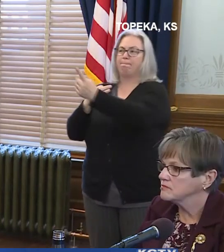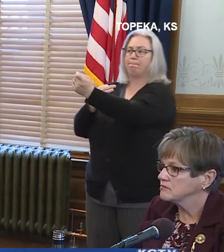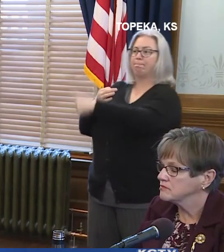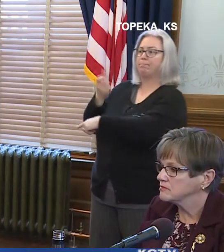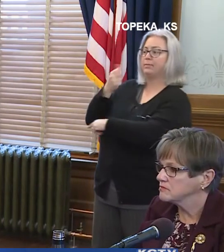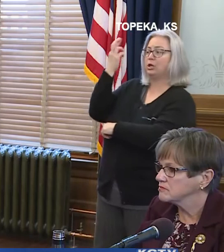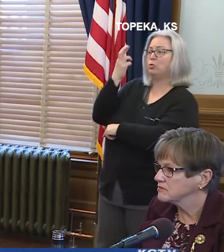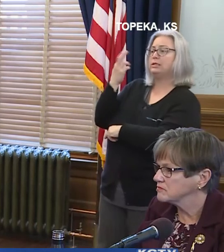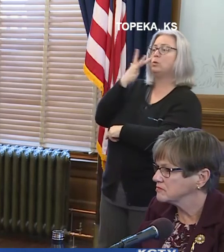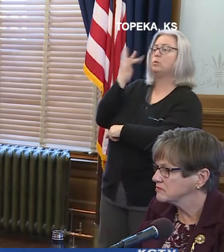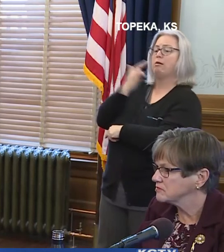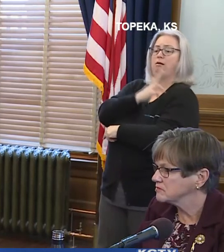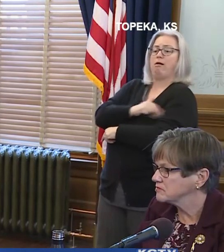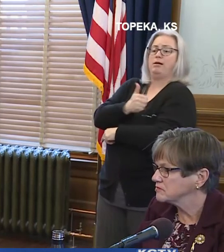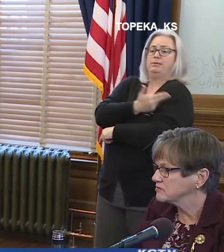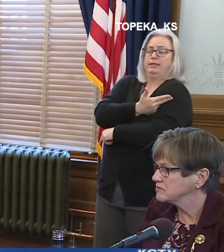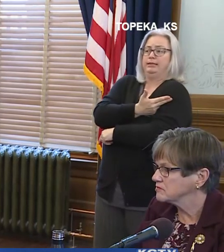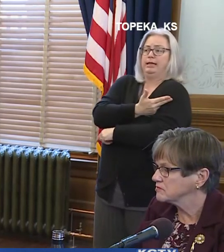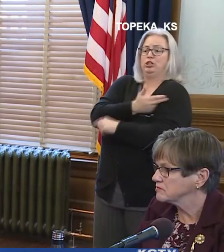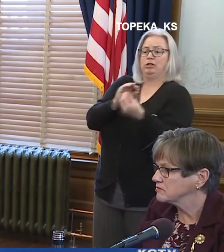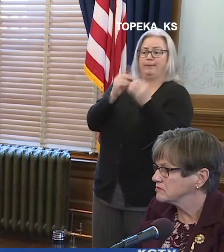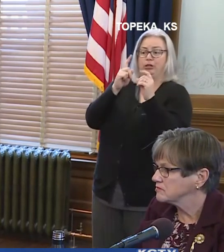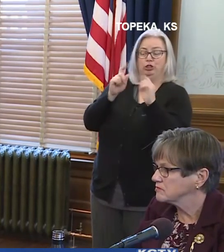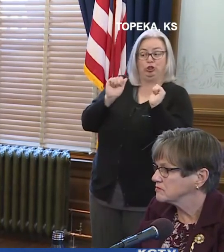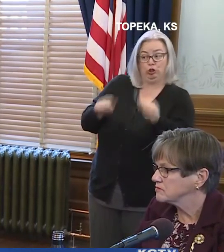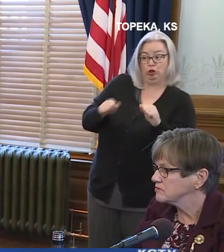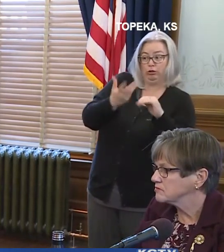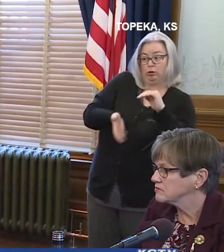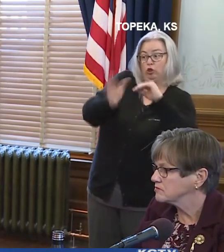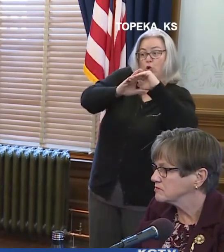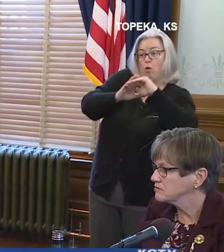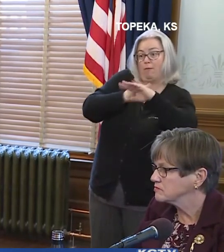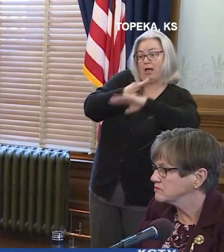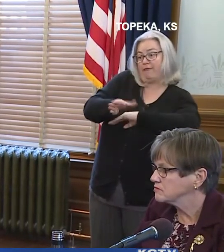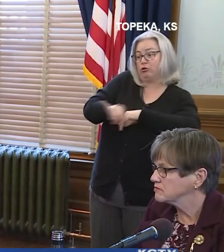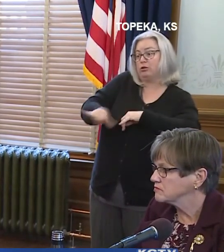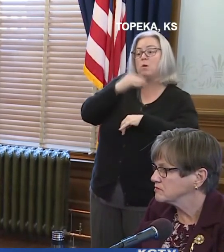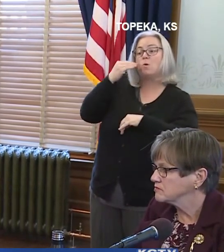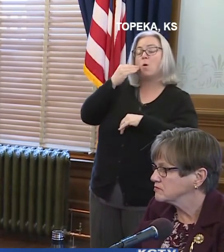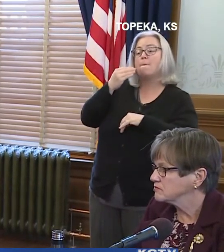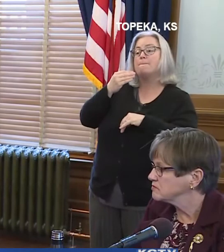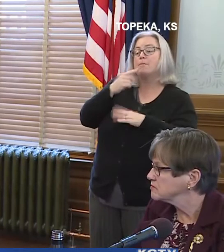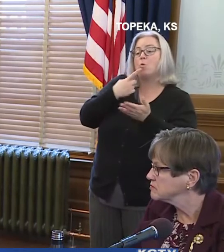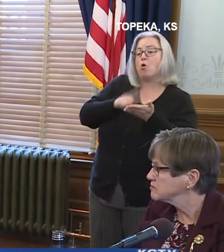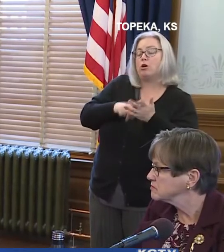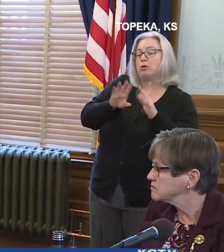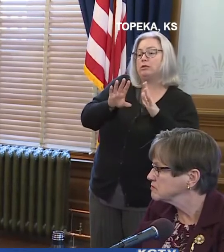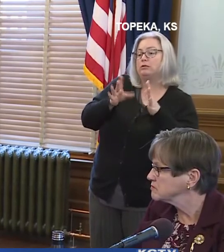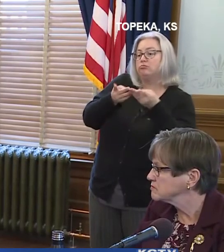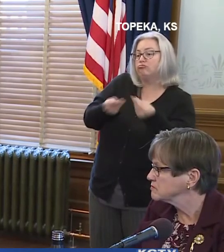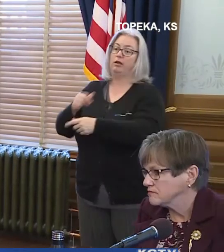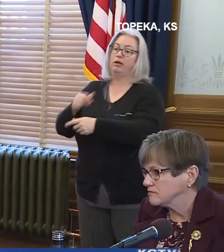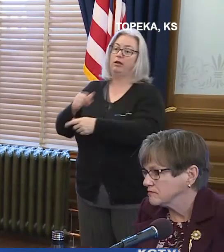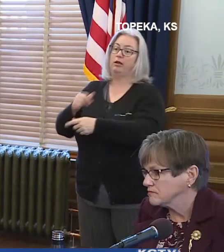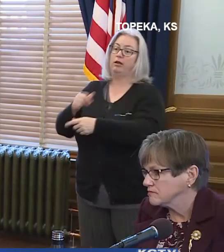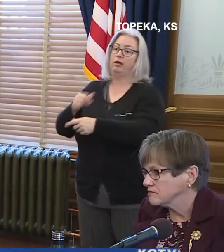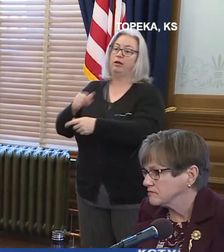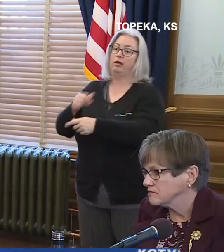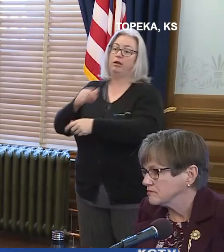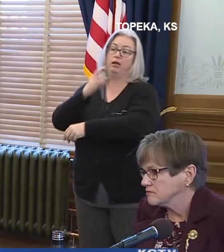deaths and hospitalizations should go up or could go up after the stay-at-home order is well, honestly, if the